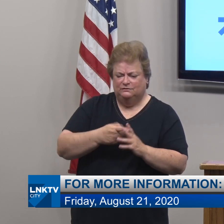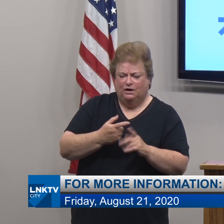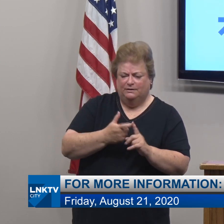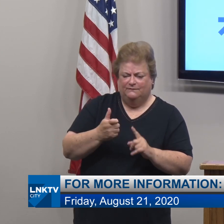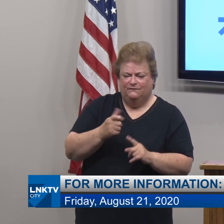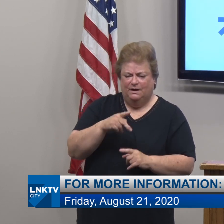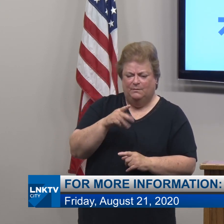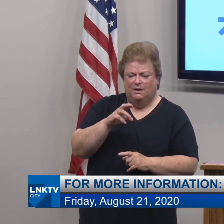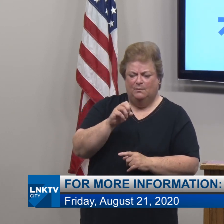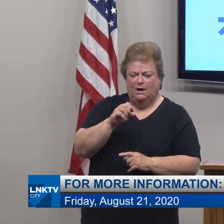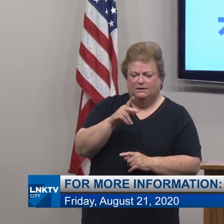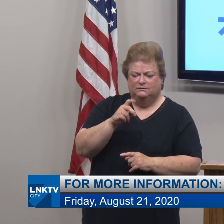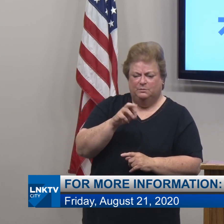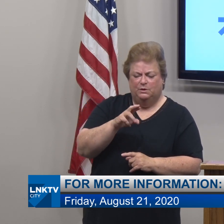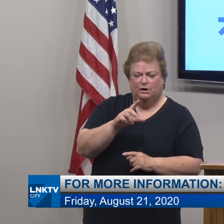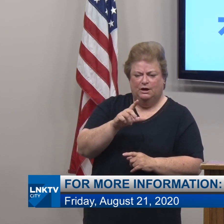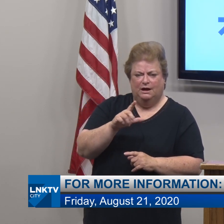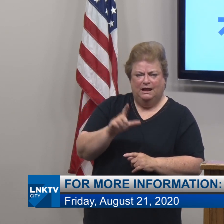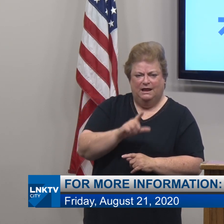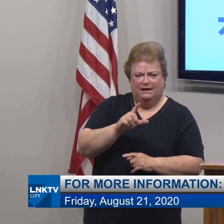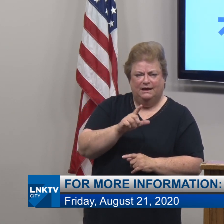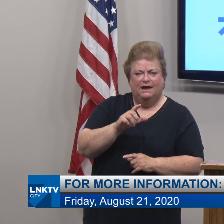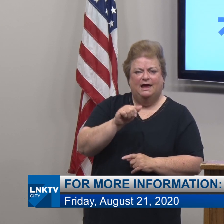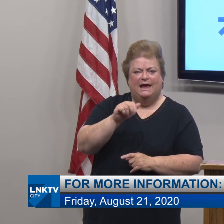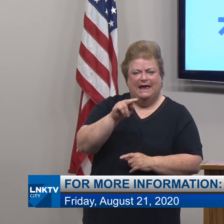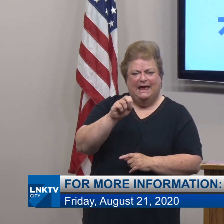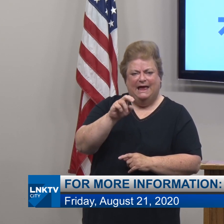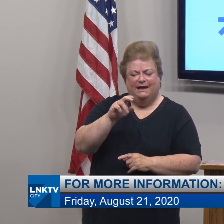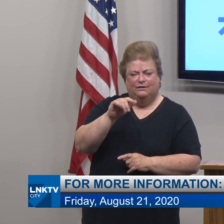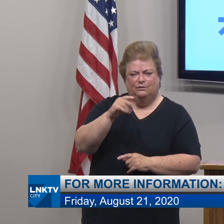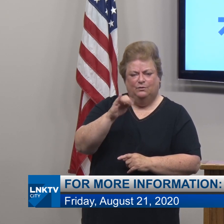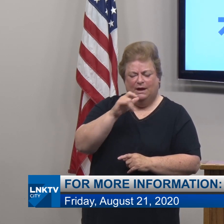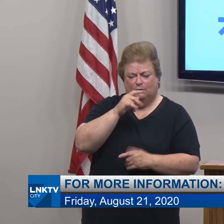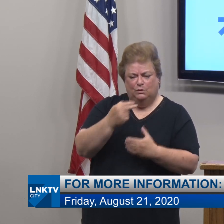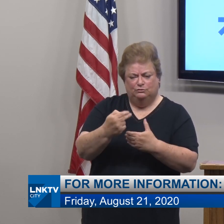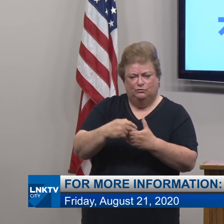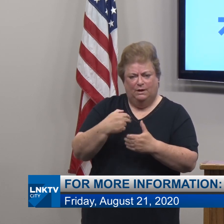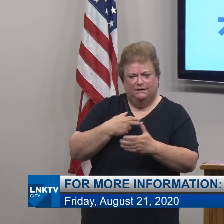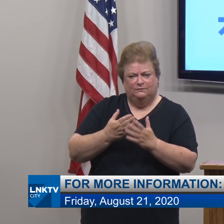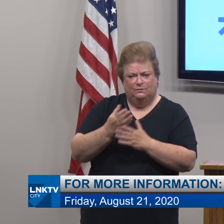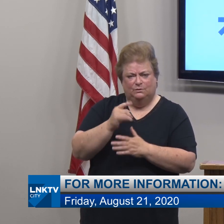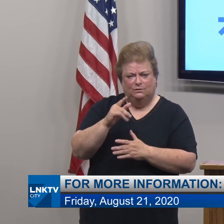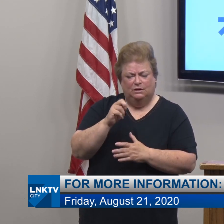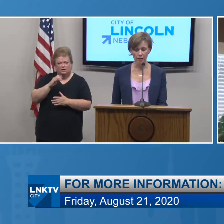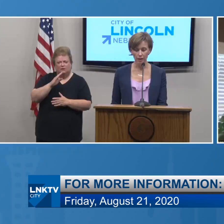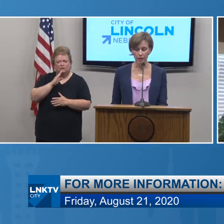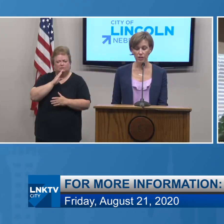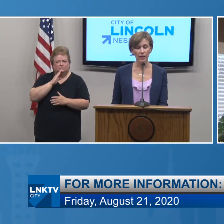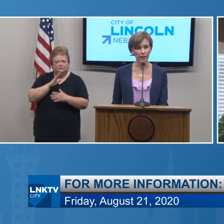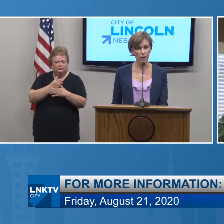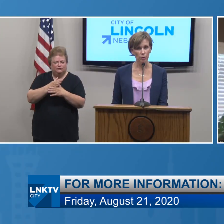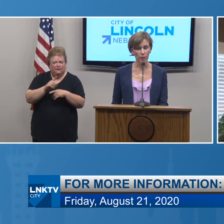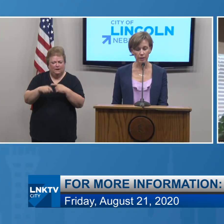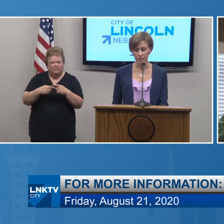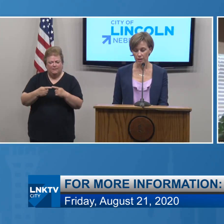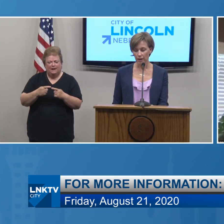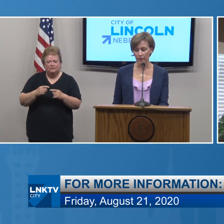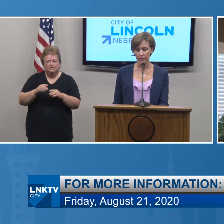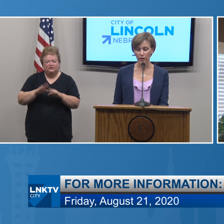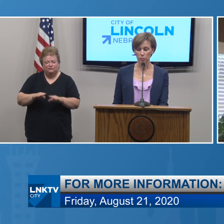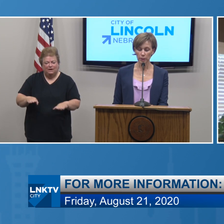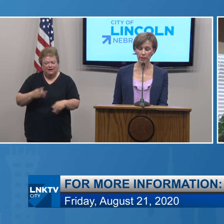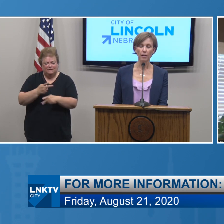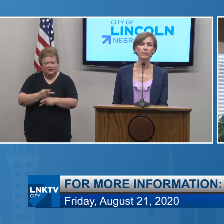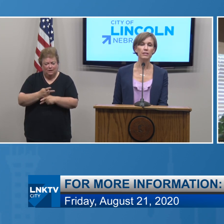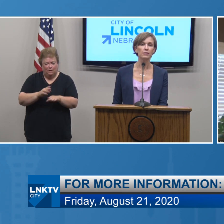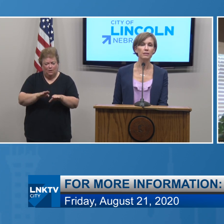effort, and Ann Brandt with Prosper Lincoln is joining us now by Zoom to share information about job openings, childcare openings, and